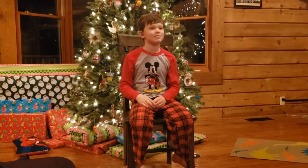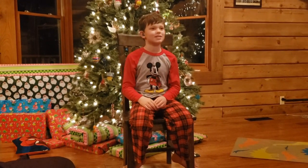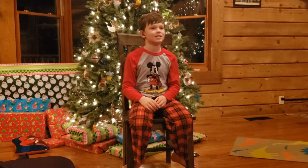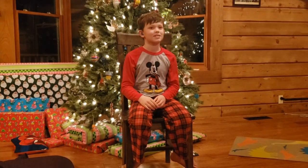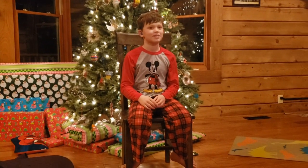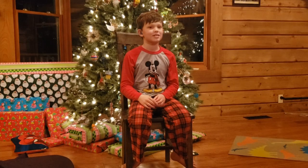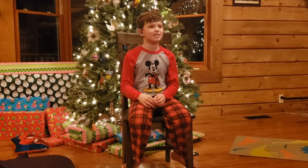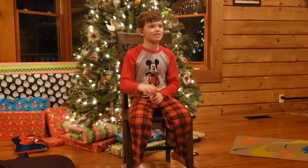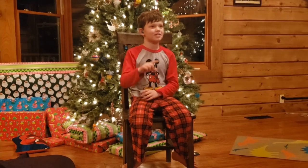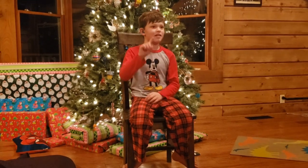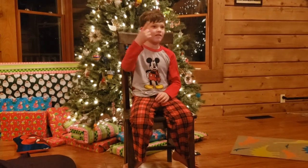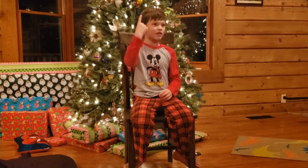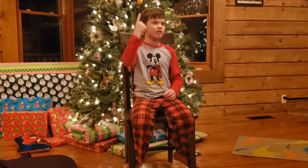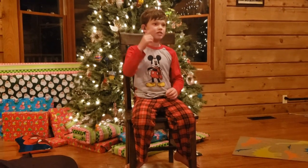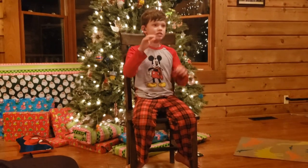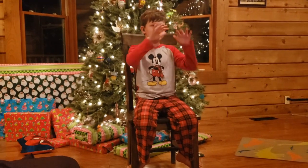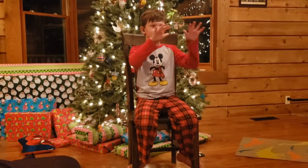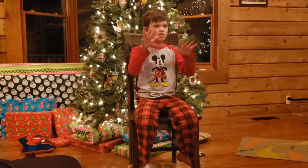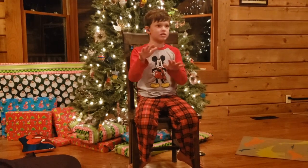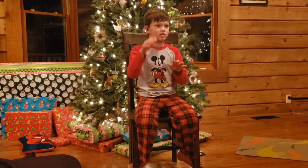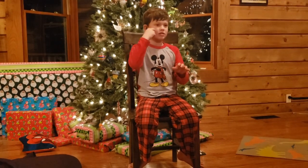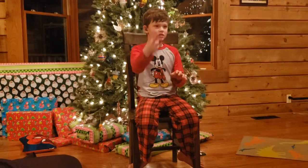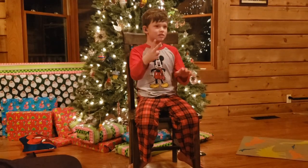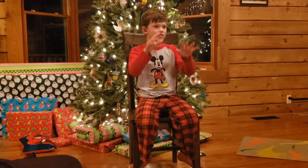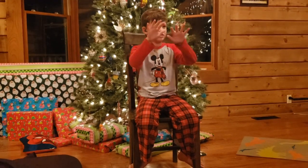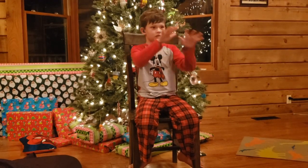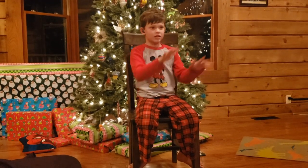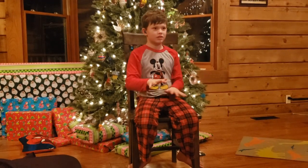At the first sight of snow, we rush out to play.